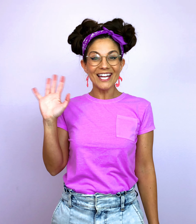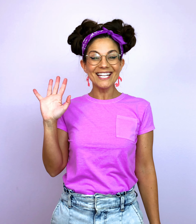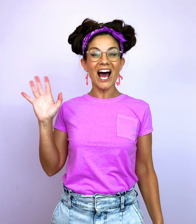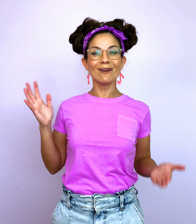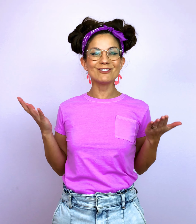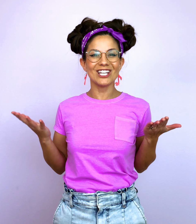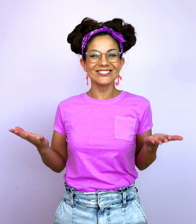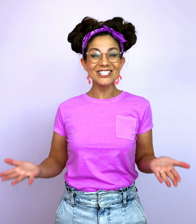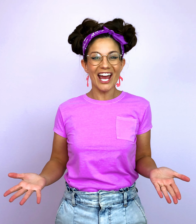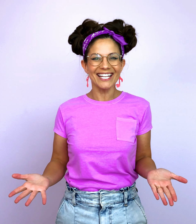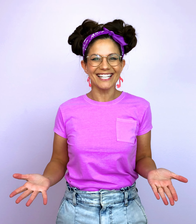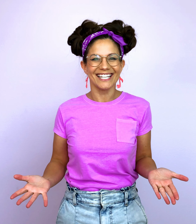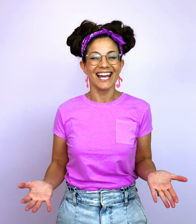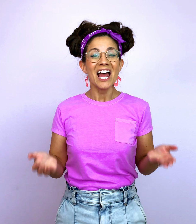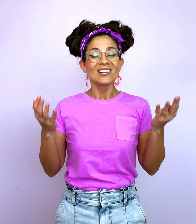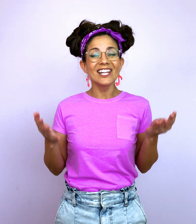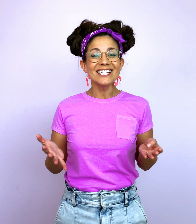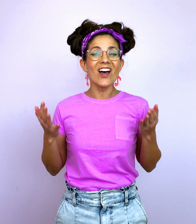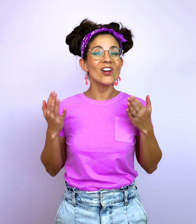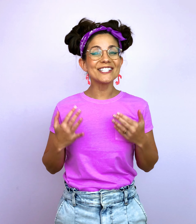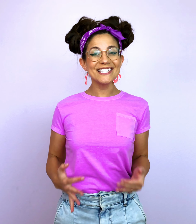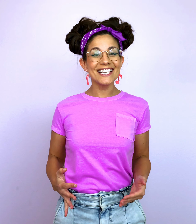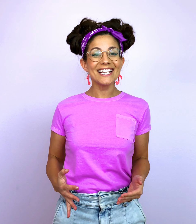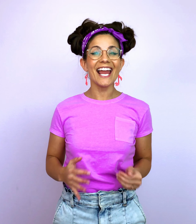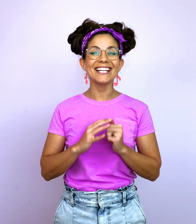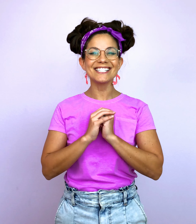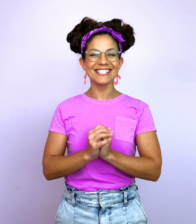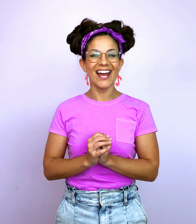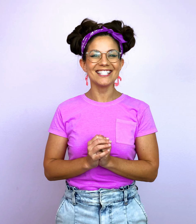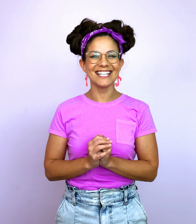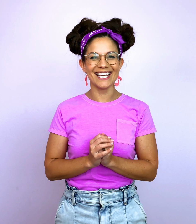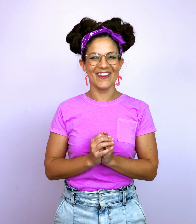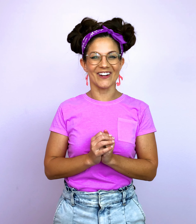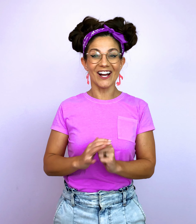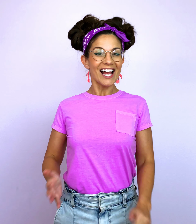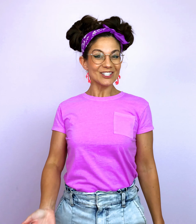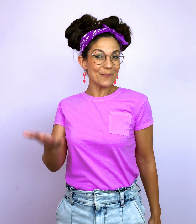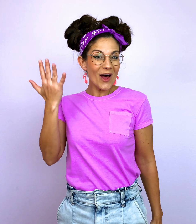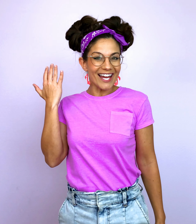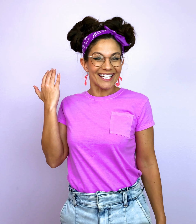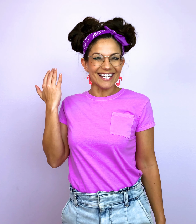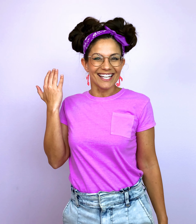everyone. I'm Jingle Jacqui. Let's all sing and sign together. Come on.